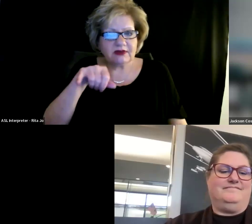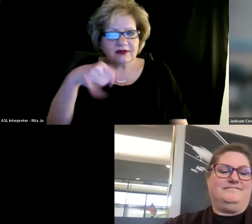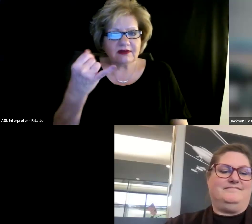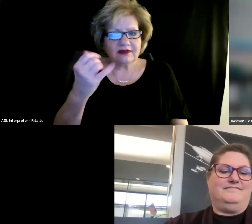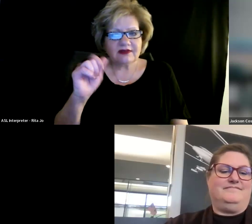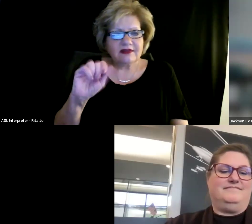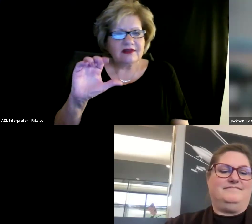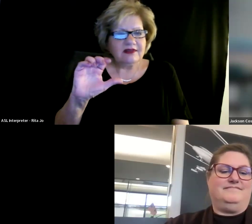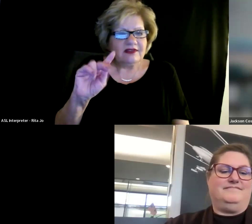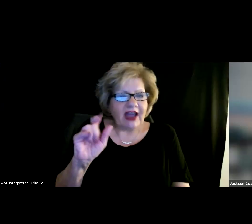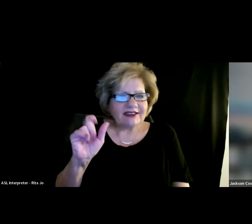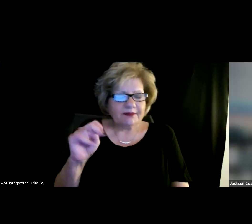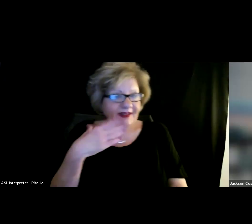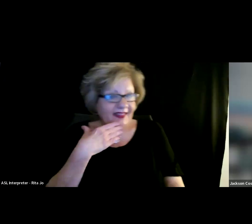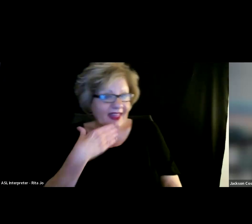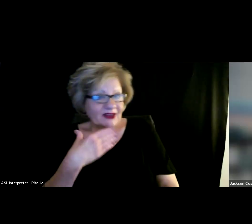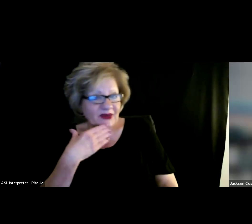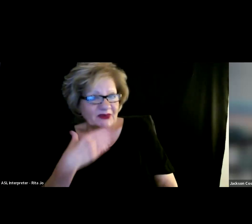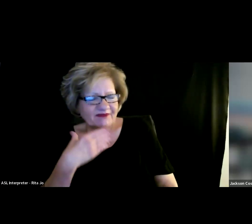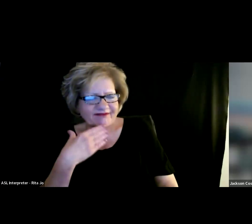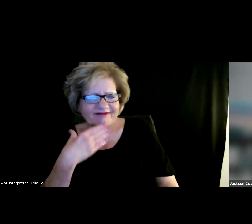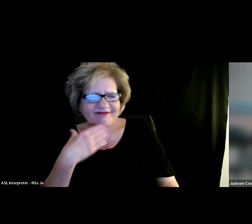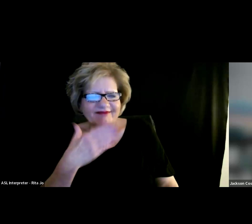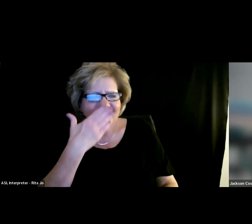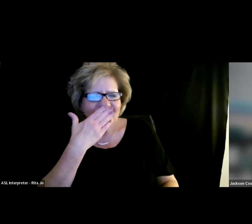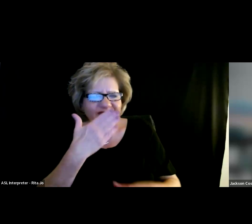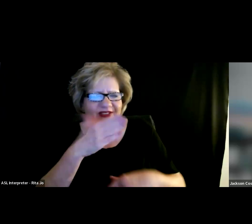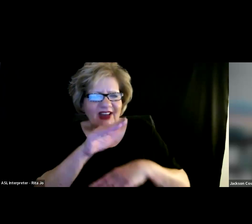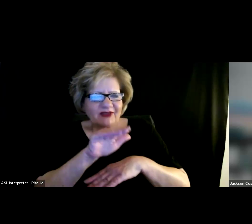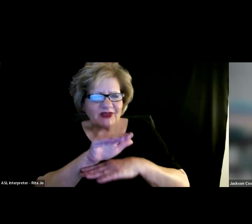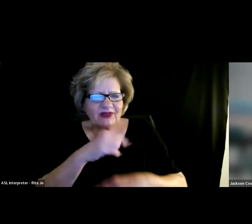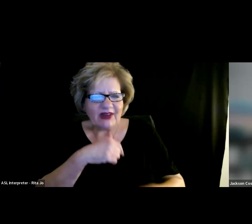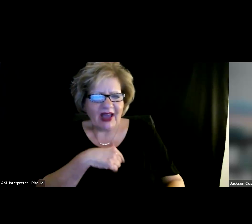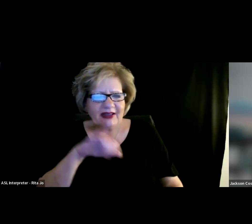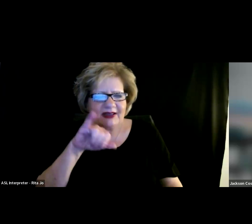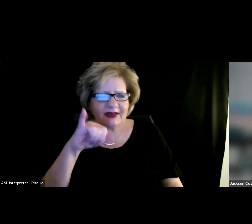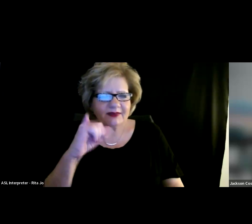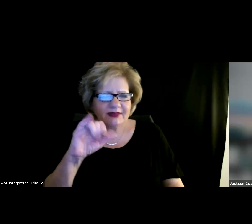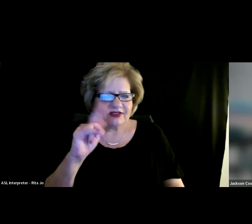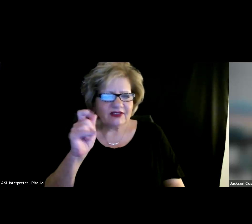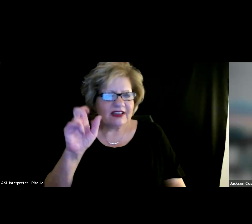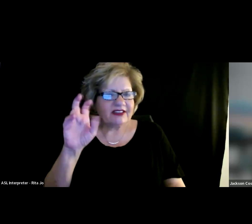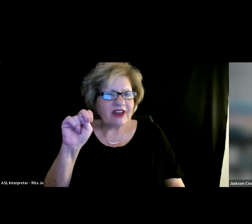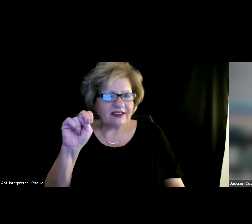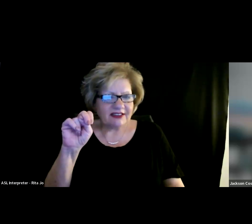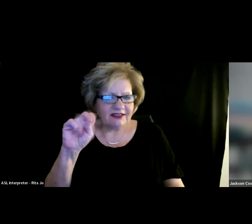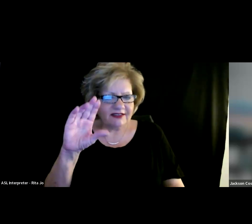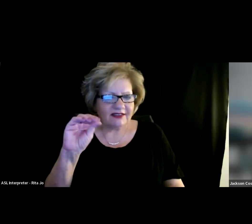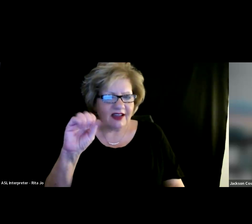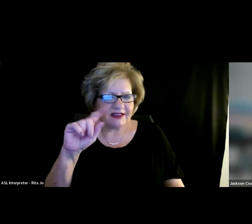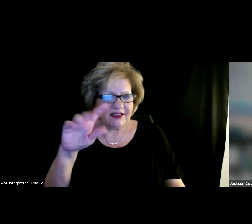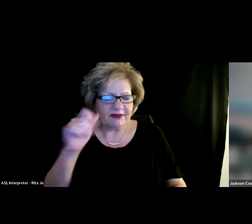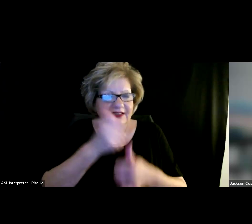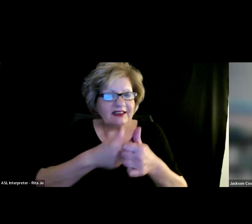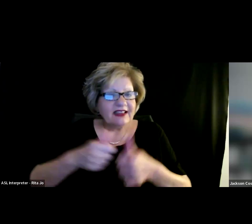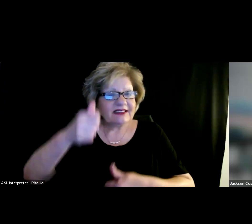Thank you so much, Jennifer. Good afternoon, everyone. My name is Jackson Costa, and I'm a senior economist at the Office of Disability Employment Policy, and